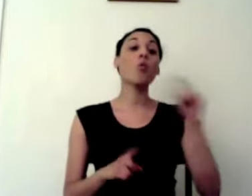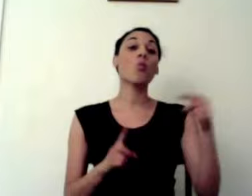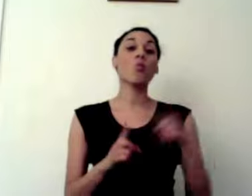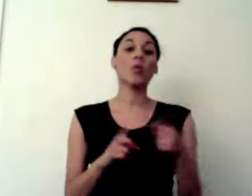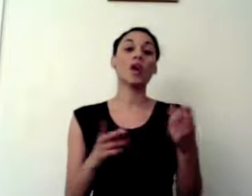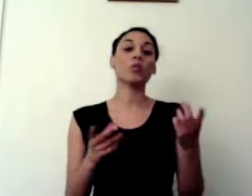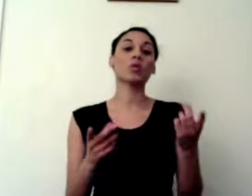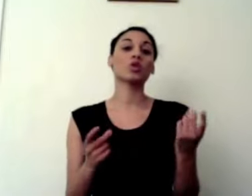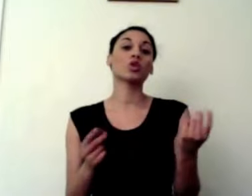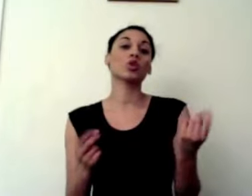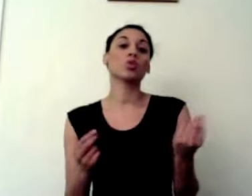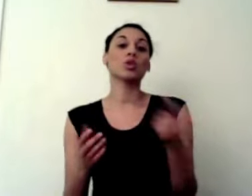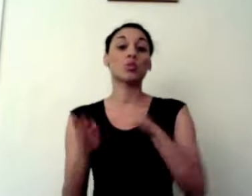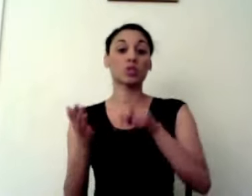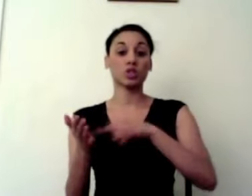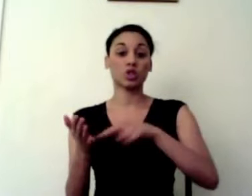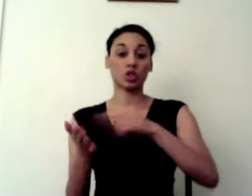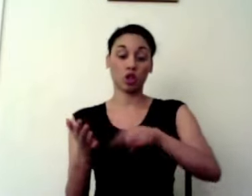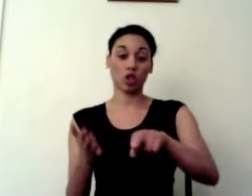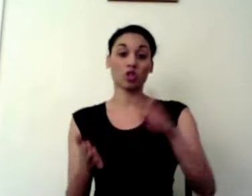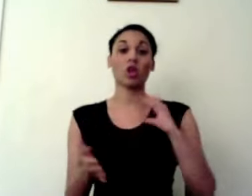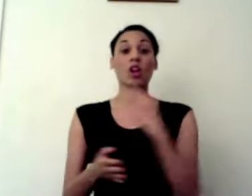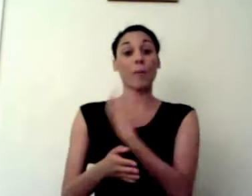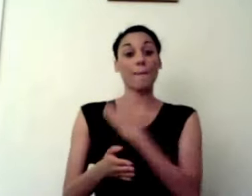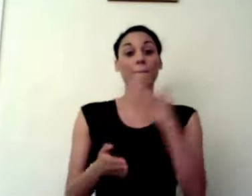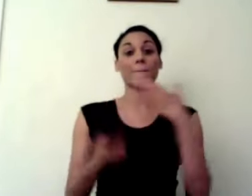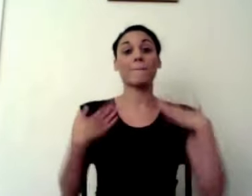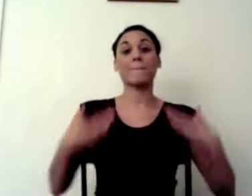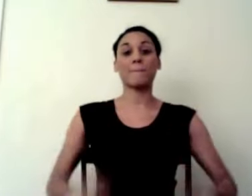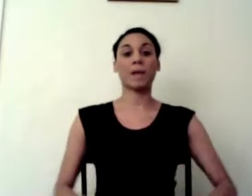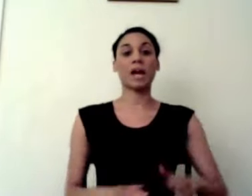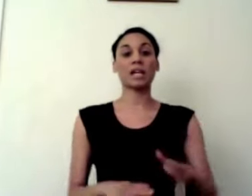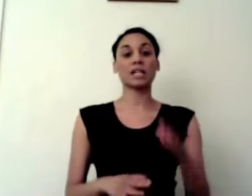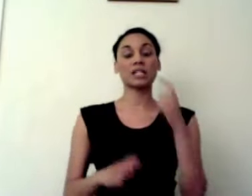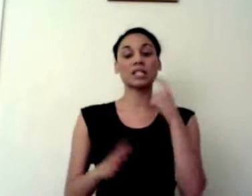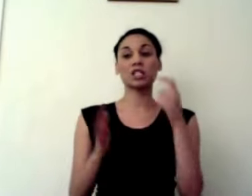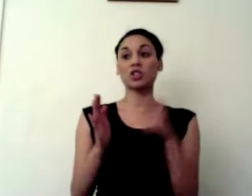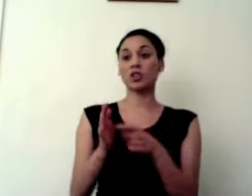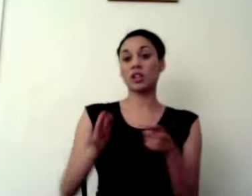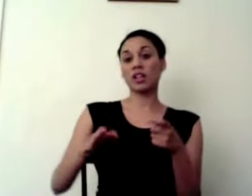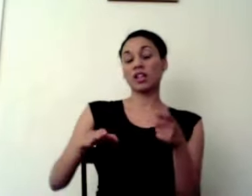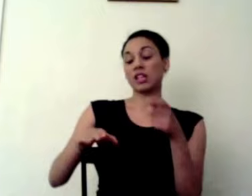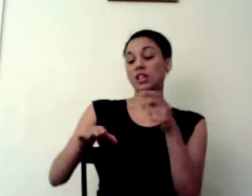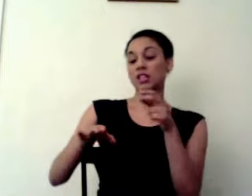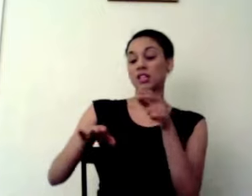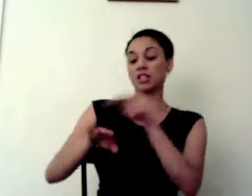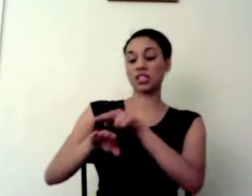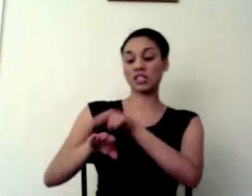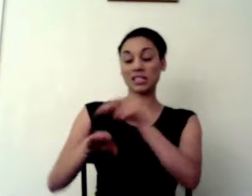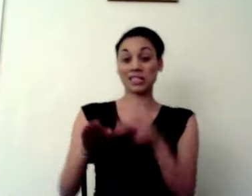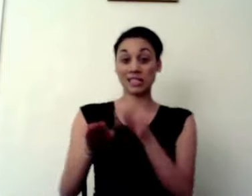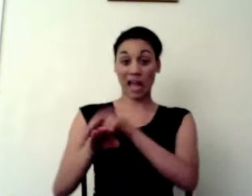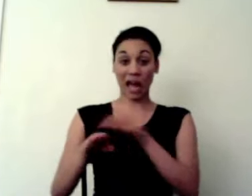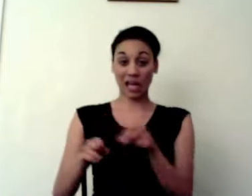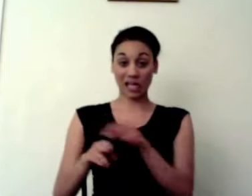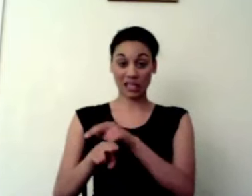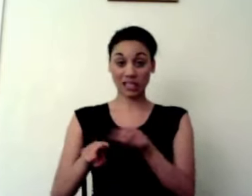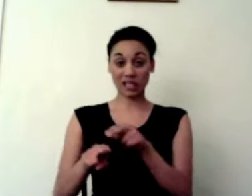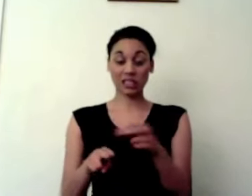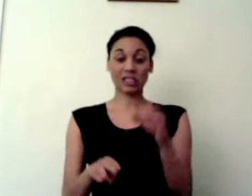It's fascinating to see that there's actually areas of the tongue. There's the sides of the tongue, or the blades, the tip of the tongue,